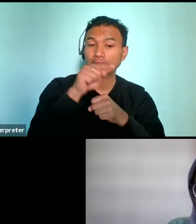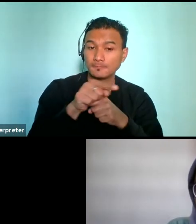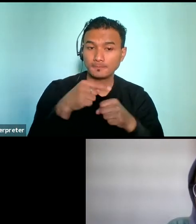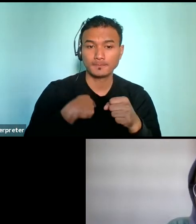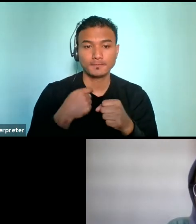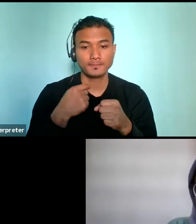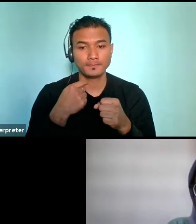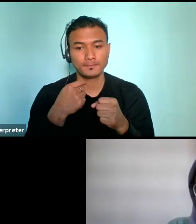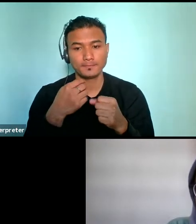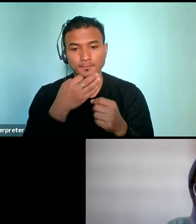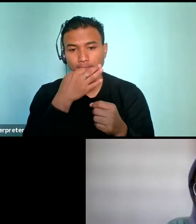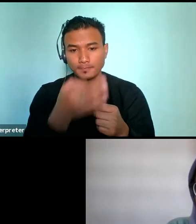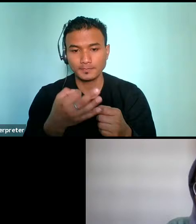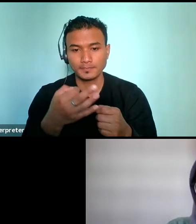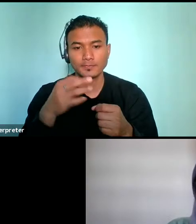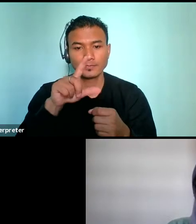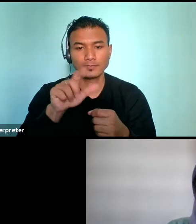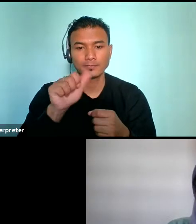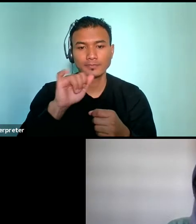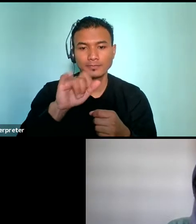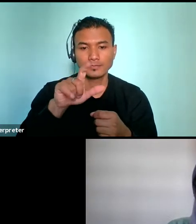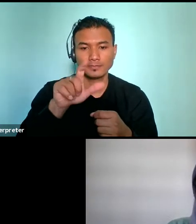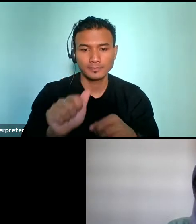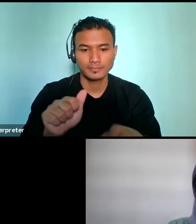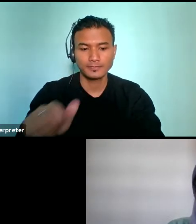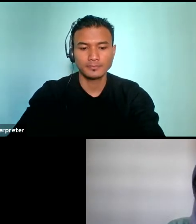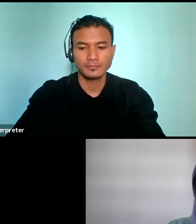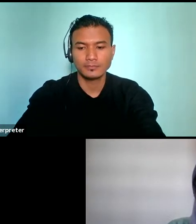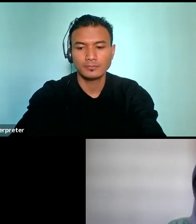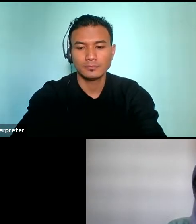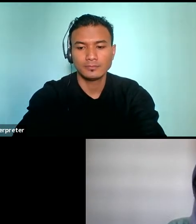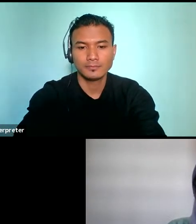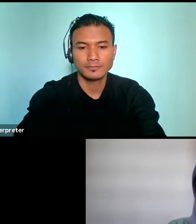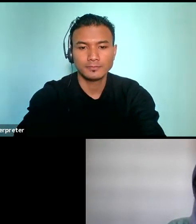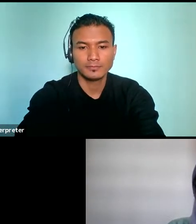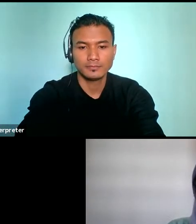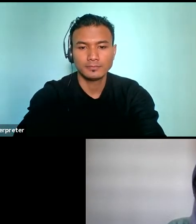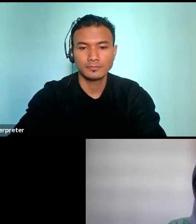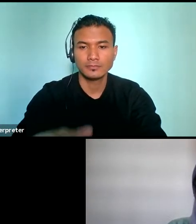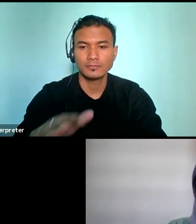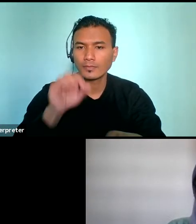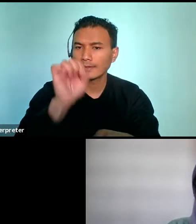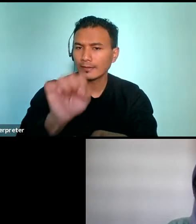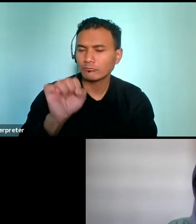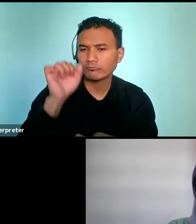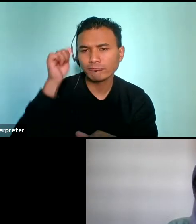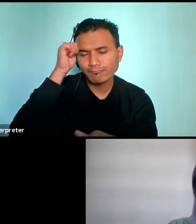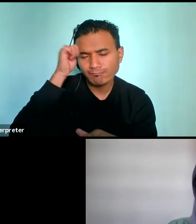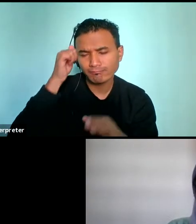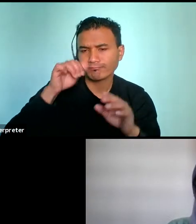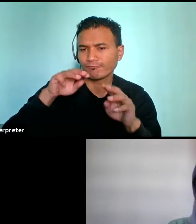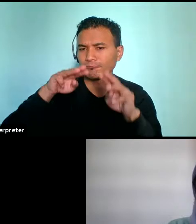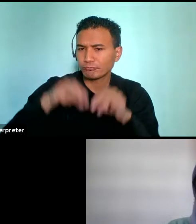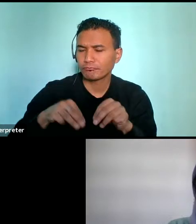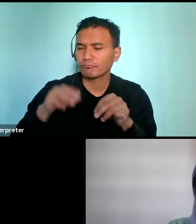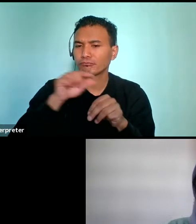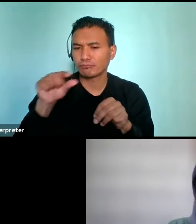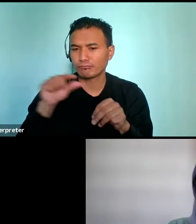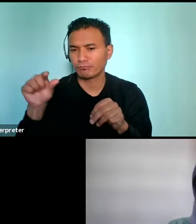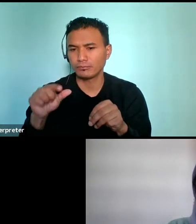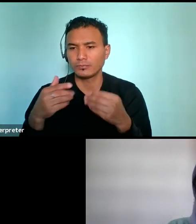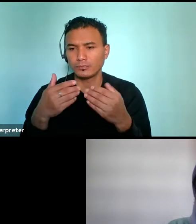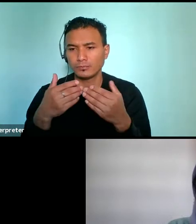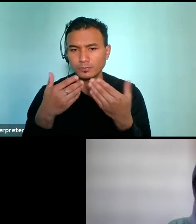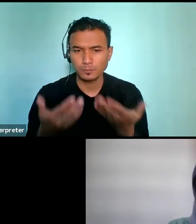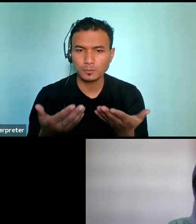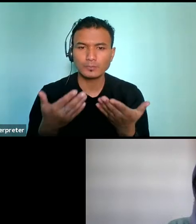ask Leila to share her personal life experience with regard to the importance of including